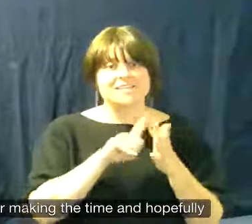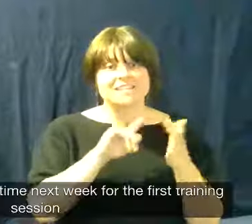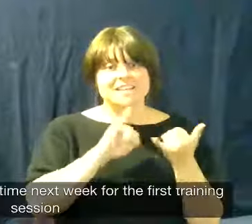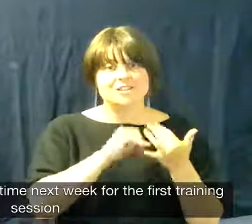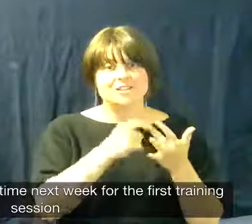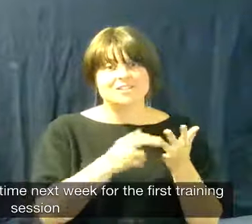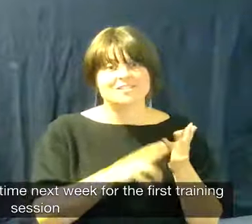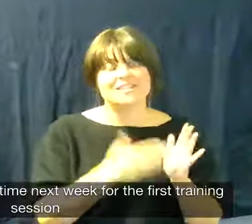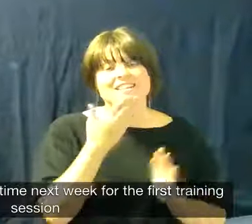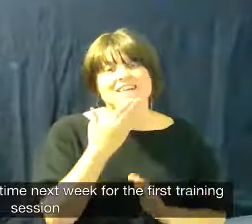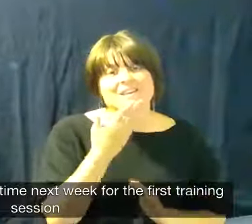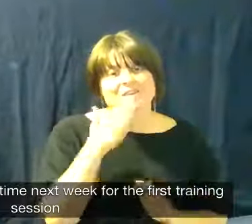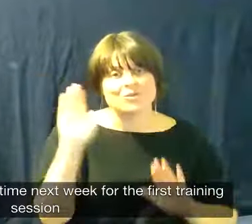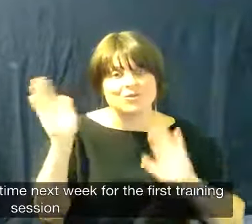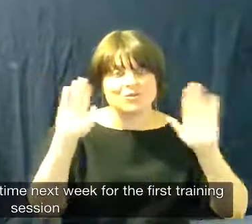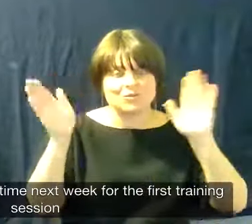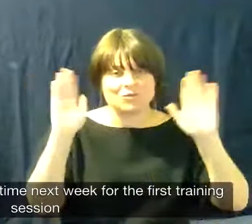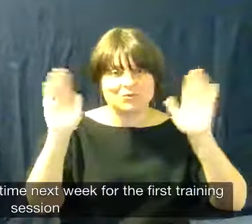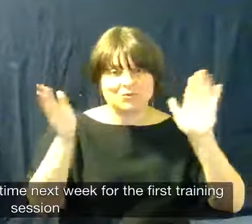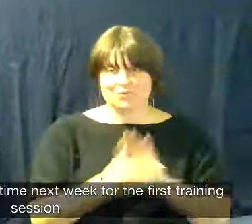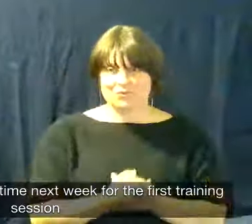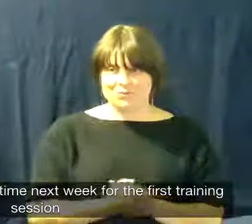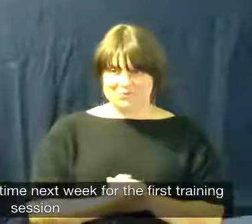Thanks a lot. Bye-bye.